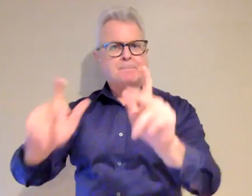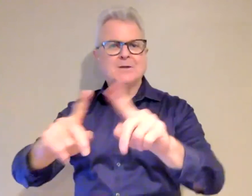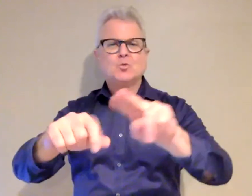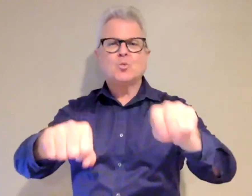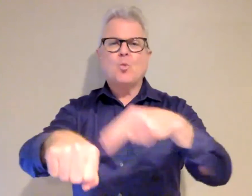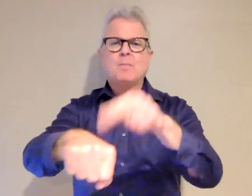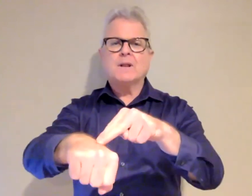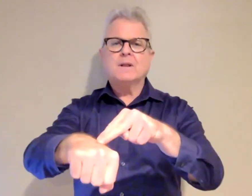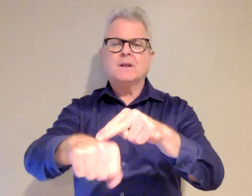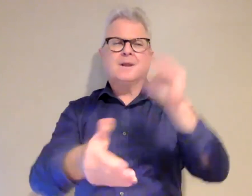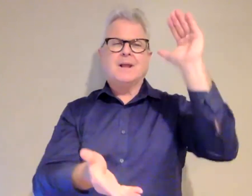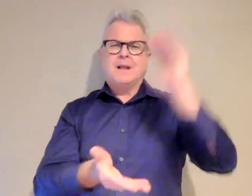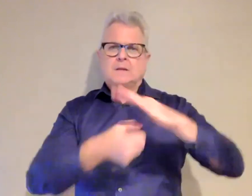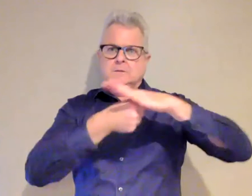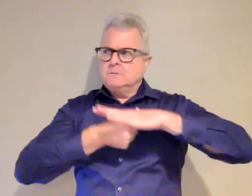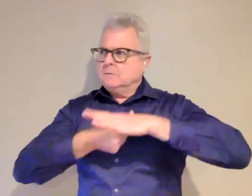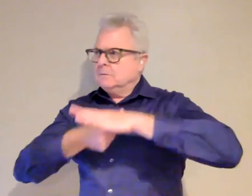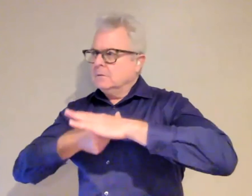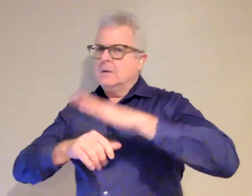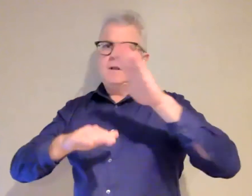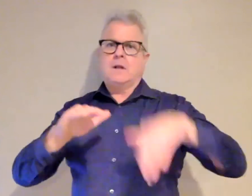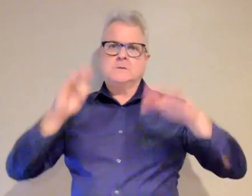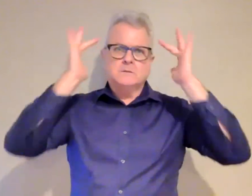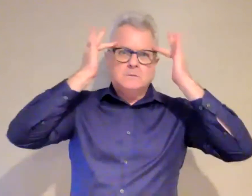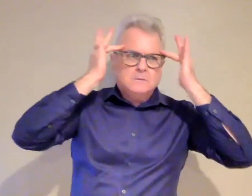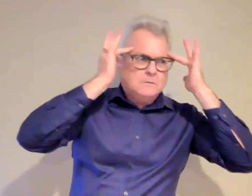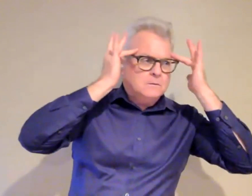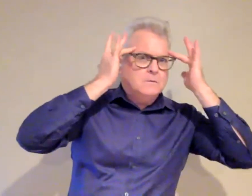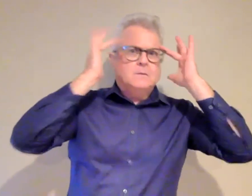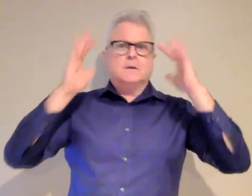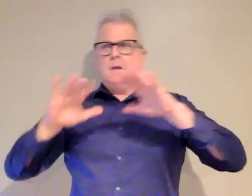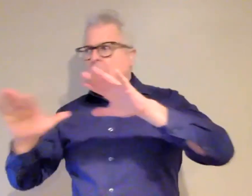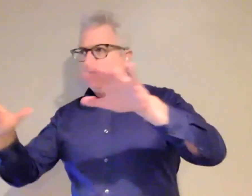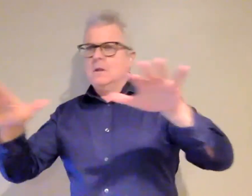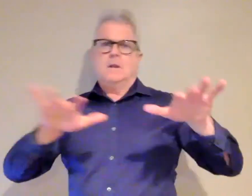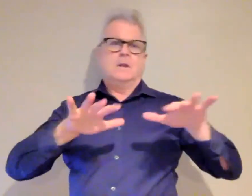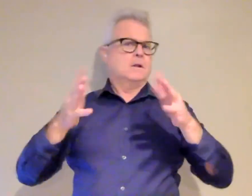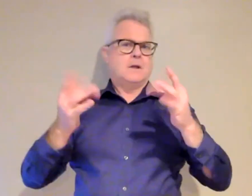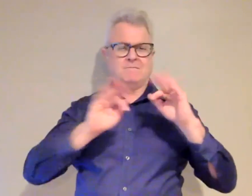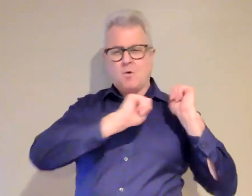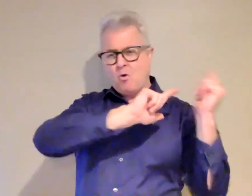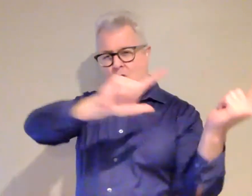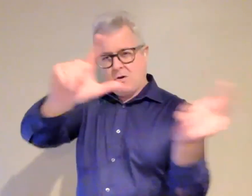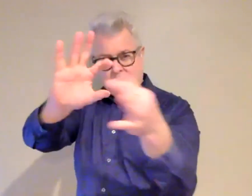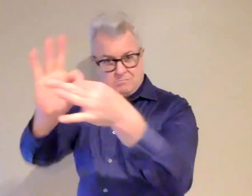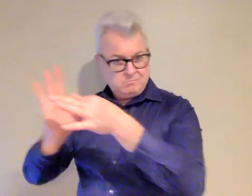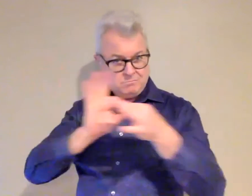And to get our lives back on track as close to normal as possible, and to reduce the anxiety and the paranoia that's